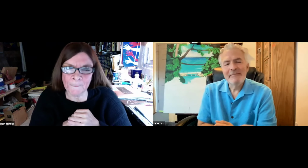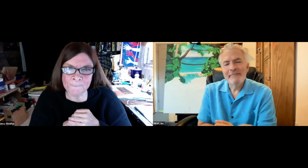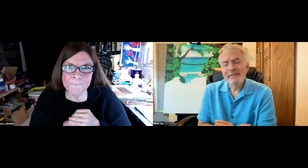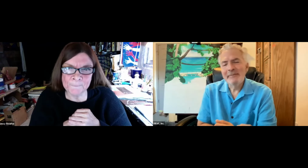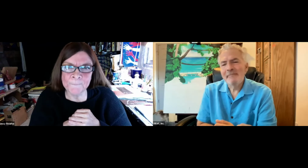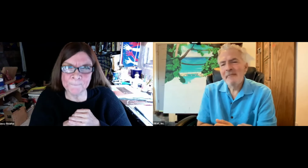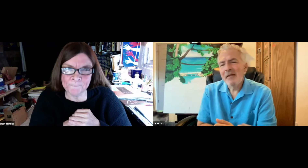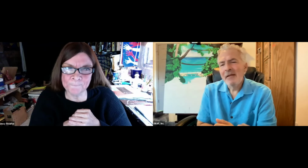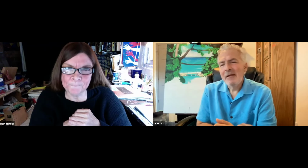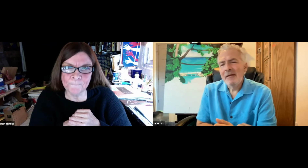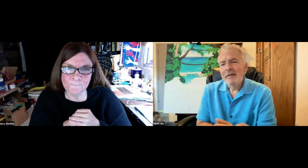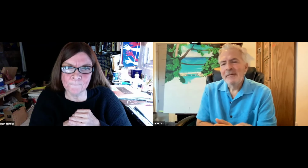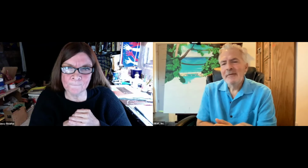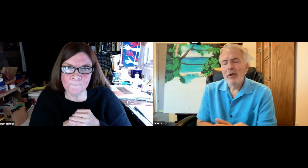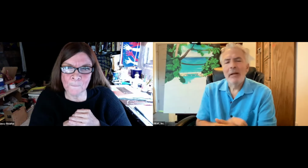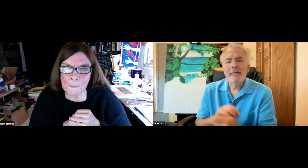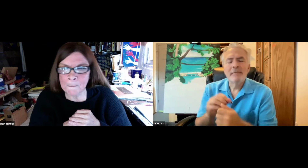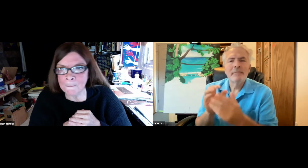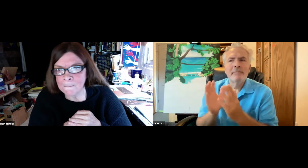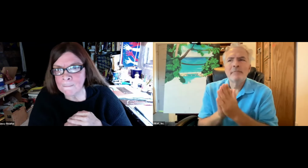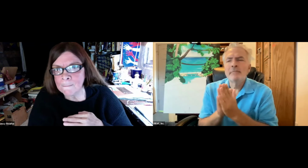Yeah, you're right. Missouri, too, yeah. Yeah.